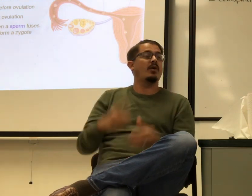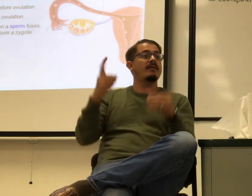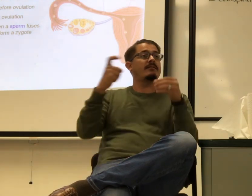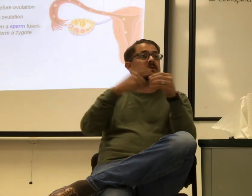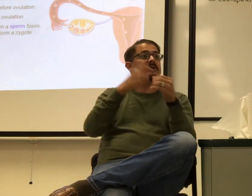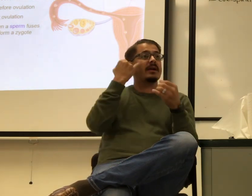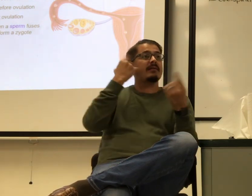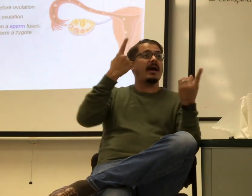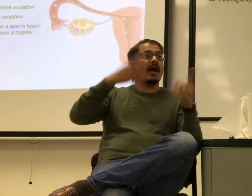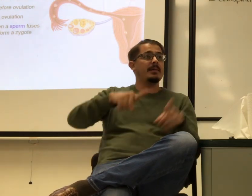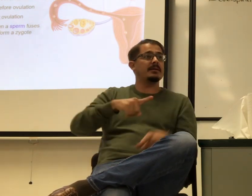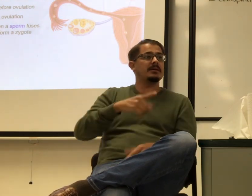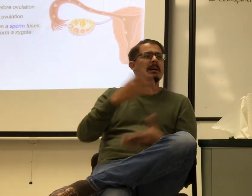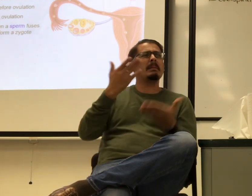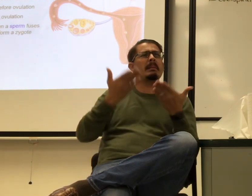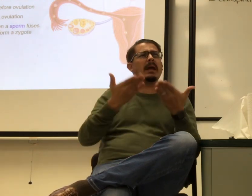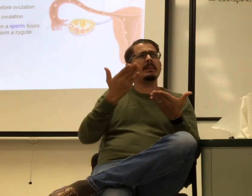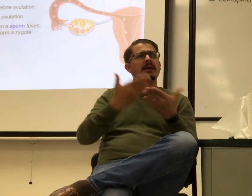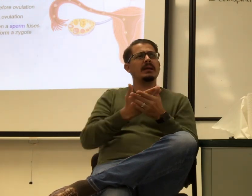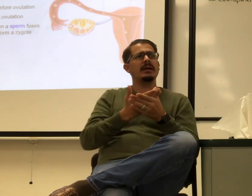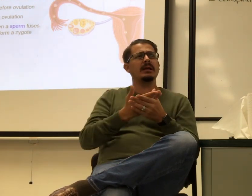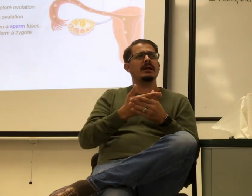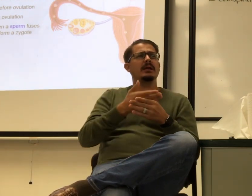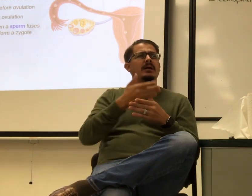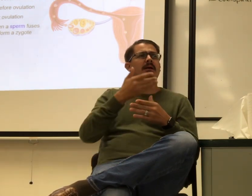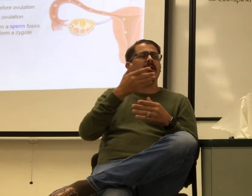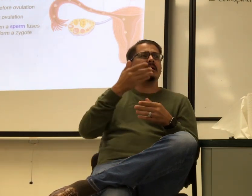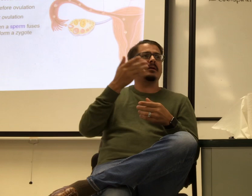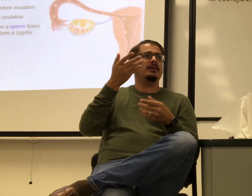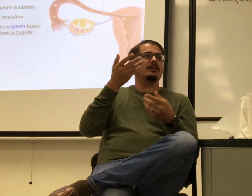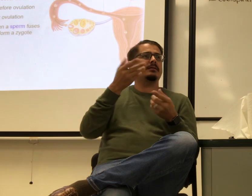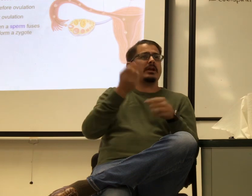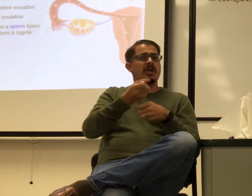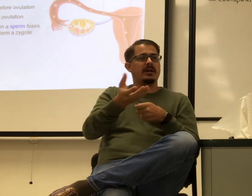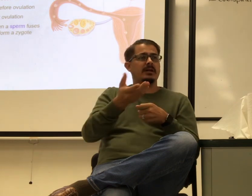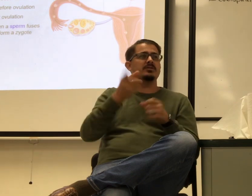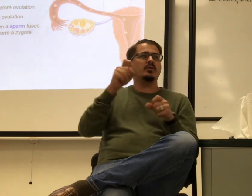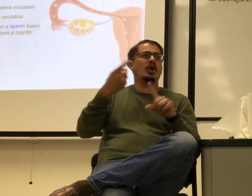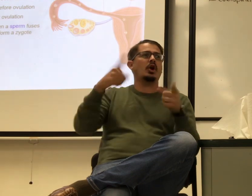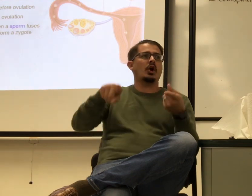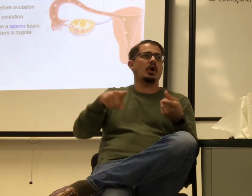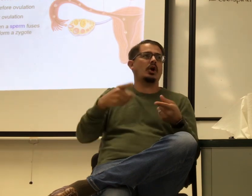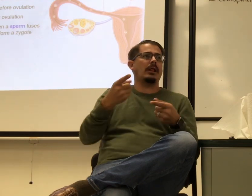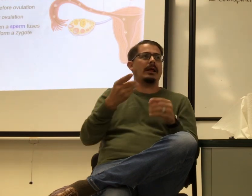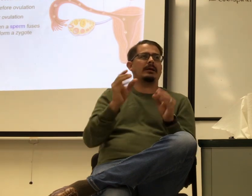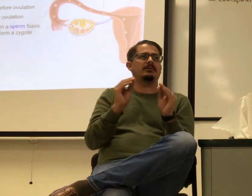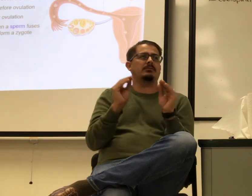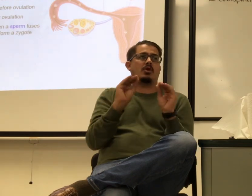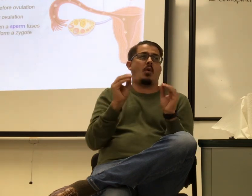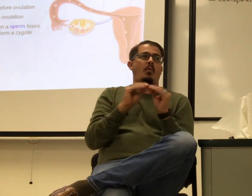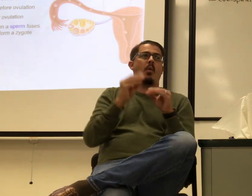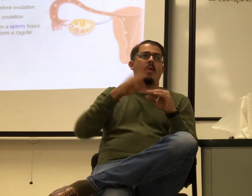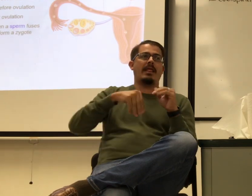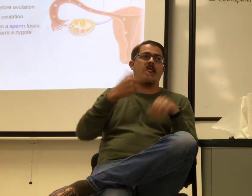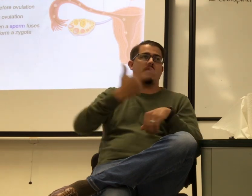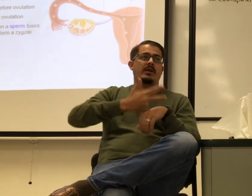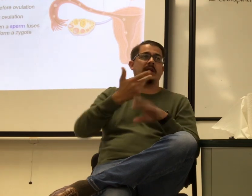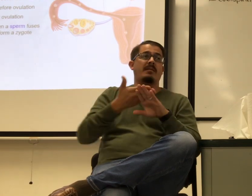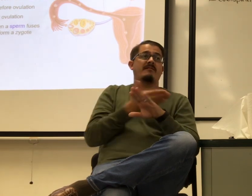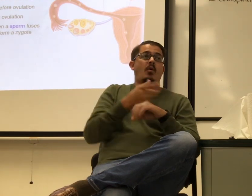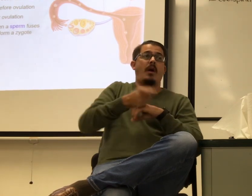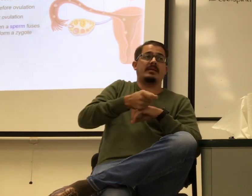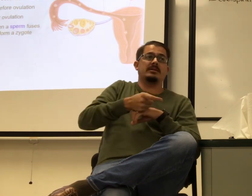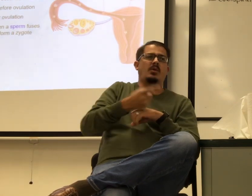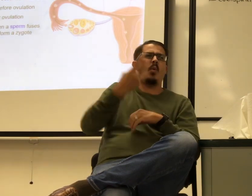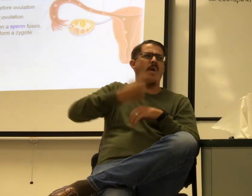occur, maybe copulation, ejaculation must occur no more than 3 days before ovulation or